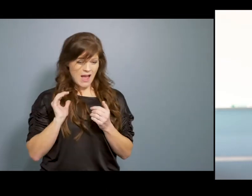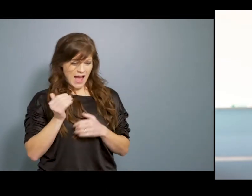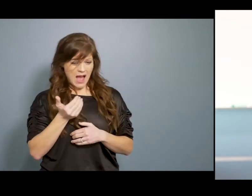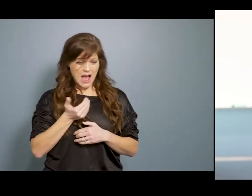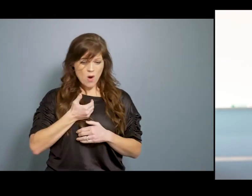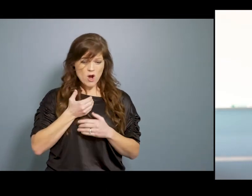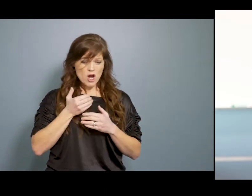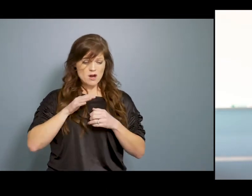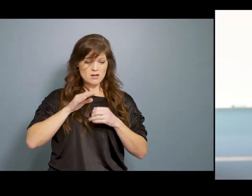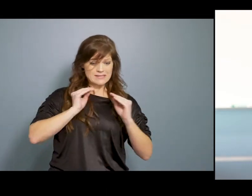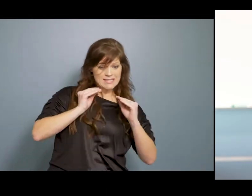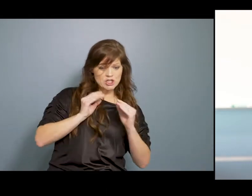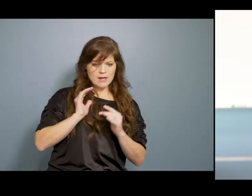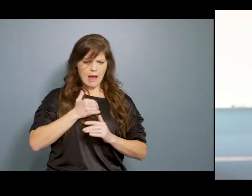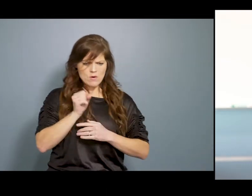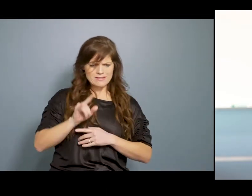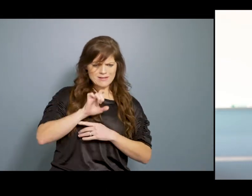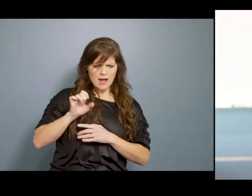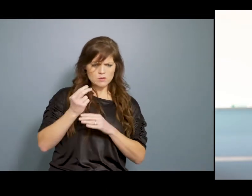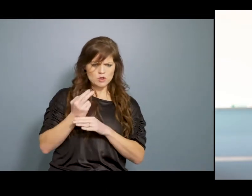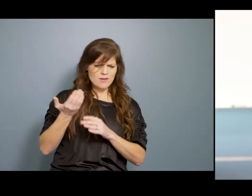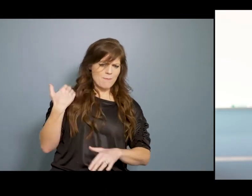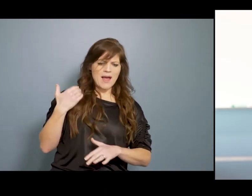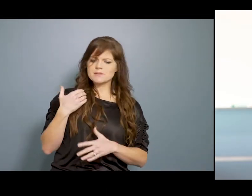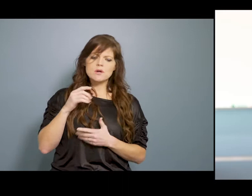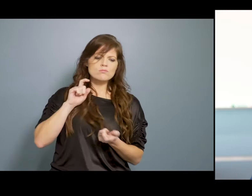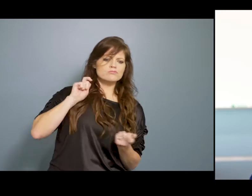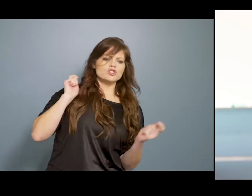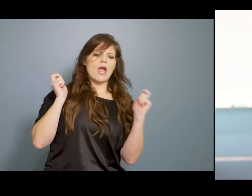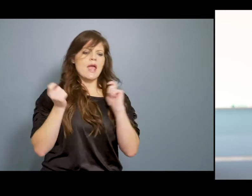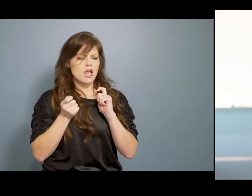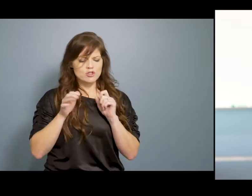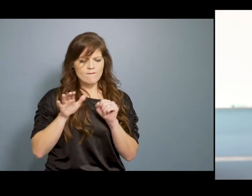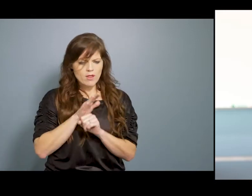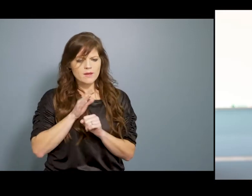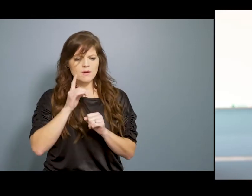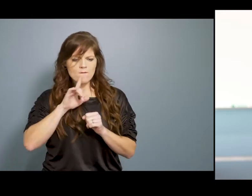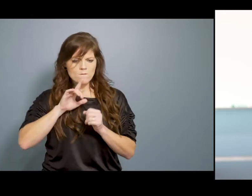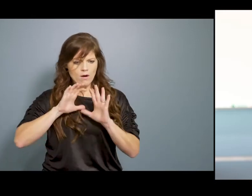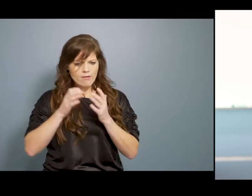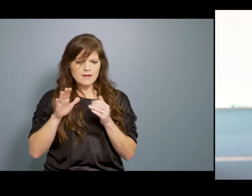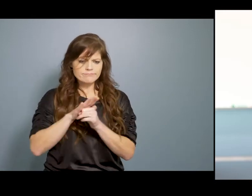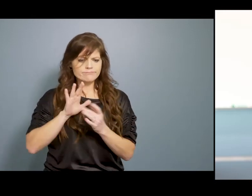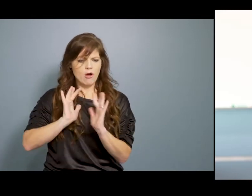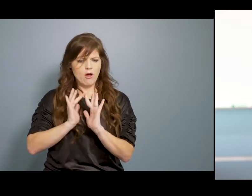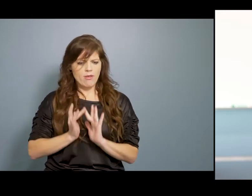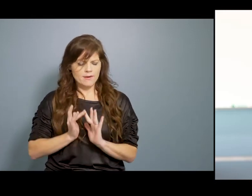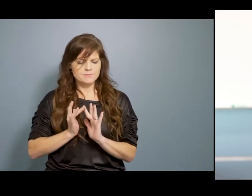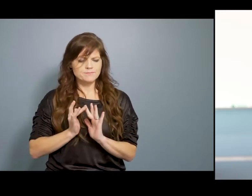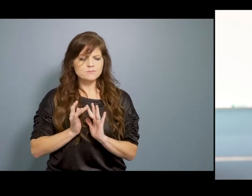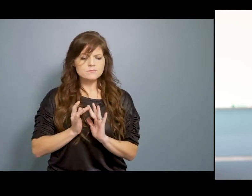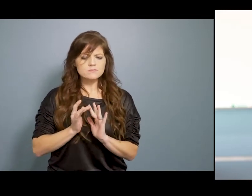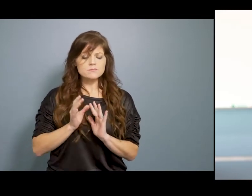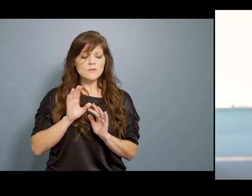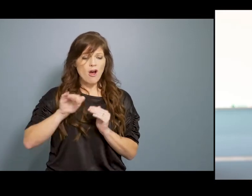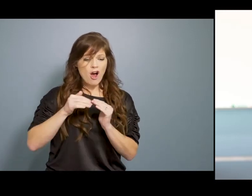fully online. We have helped get all of our tasks moved on over to